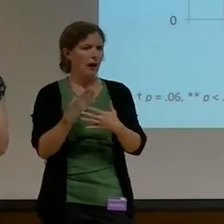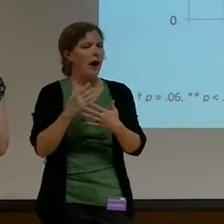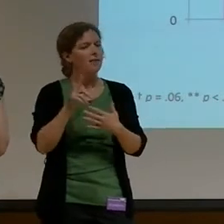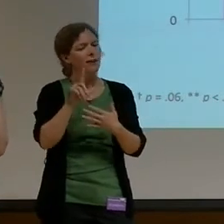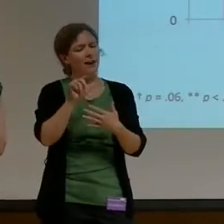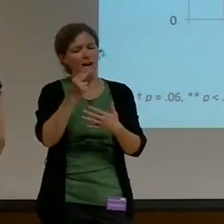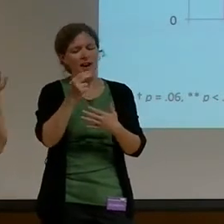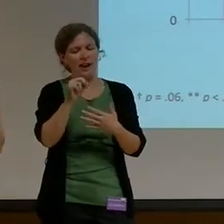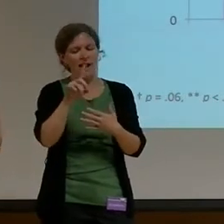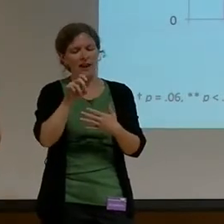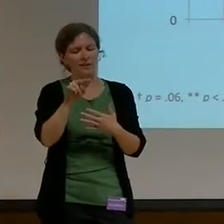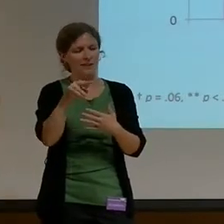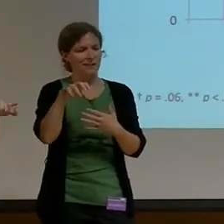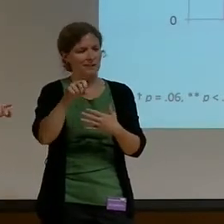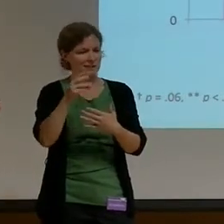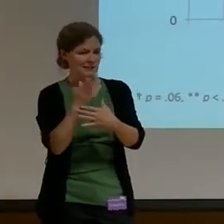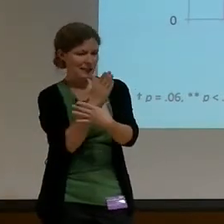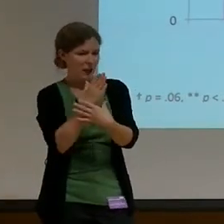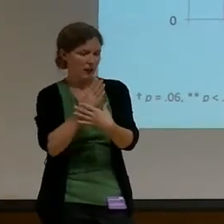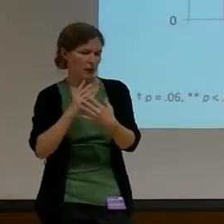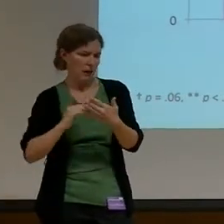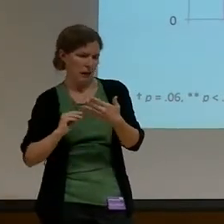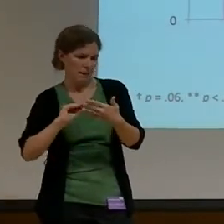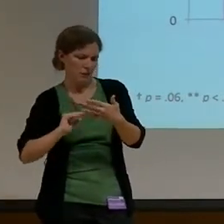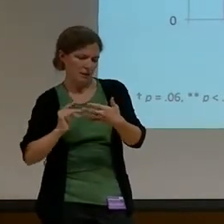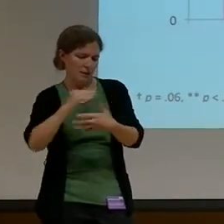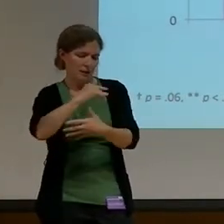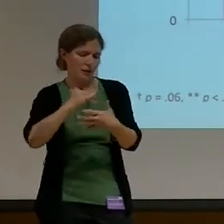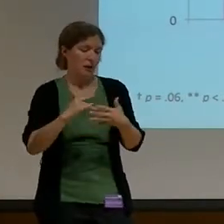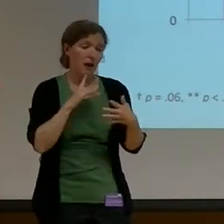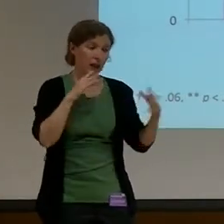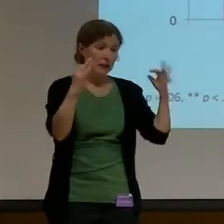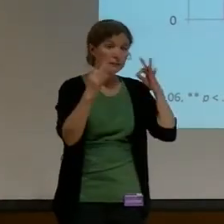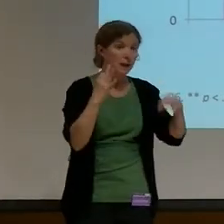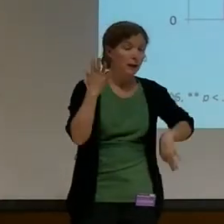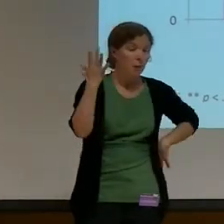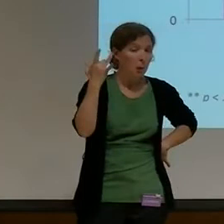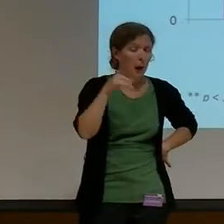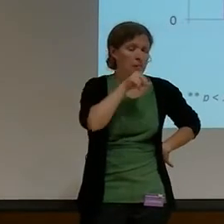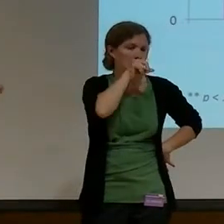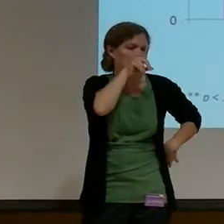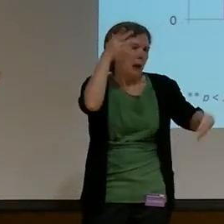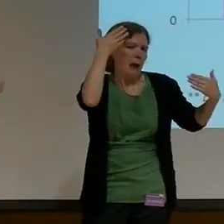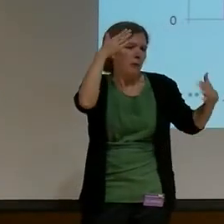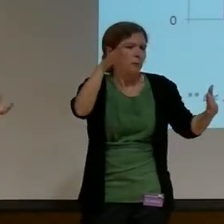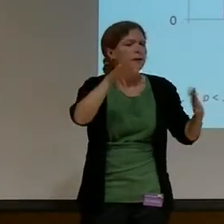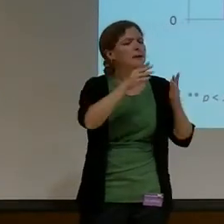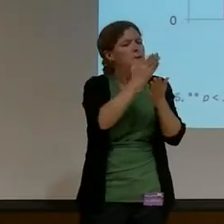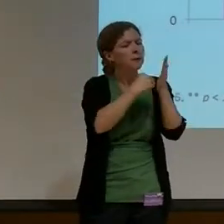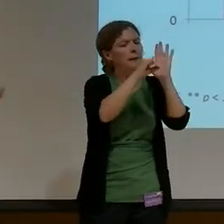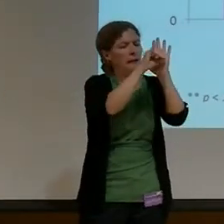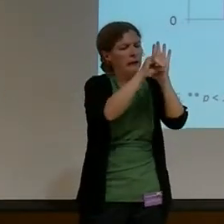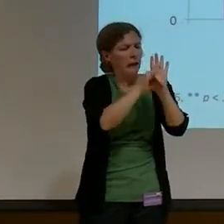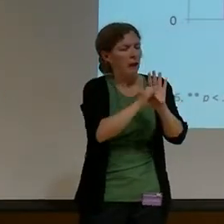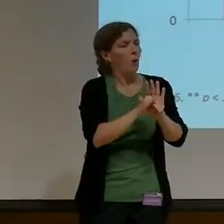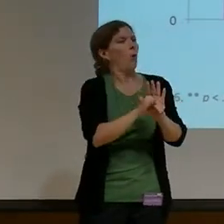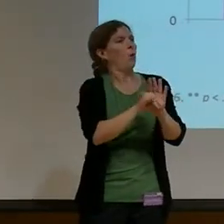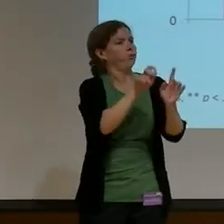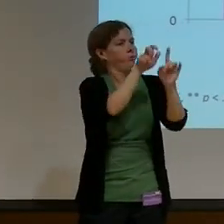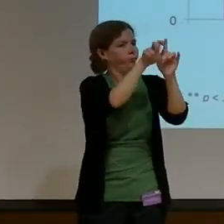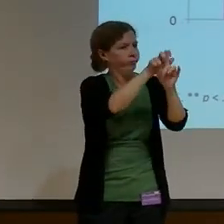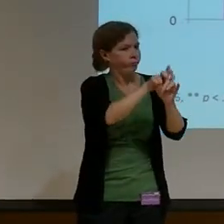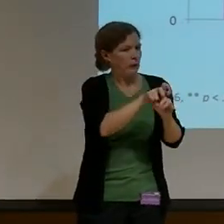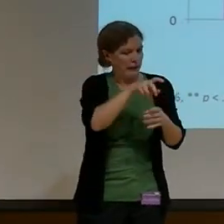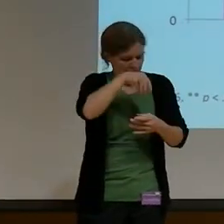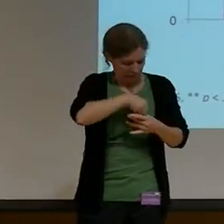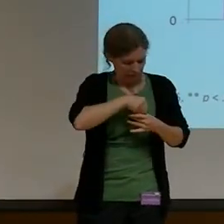score, yeah. So, and again, I can't really explain these data or why it is the way it is. It's just some indicators that there's something pathological